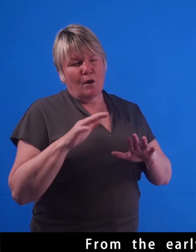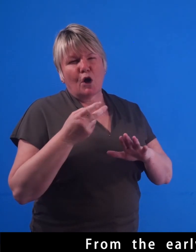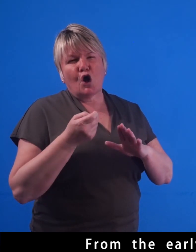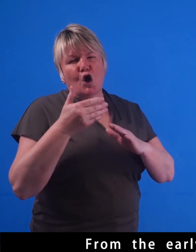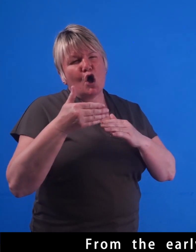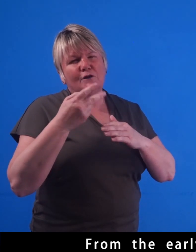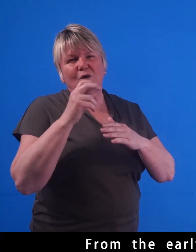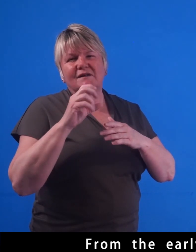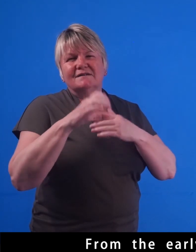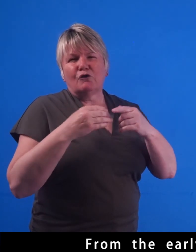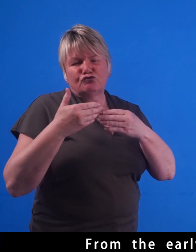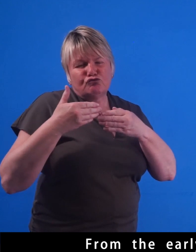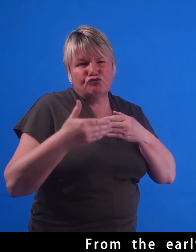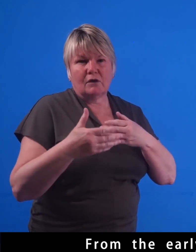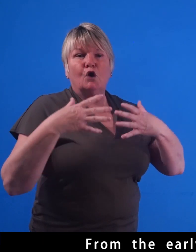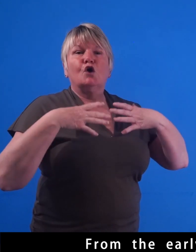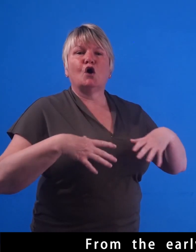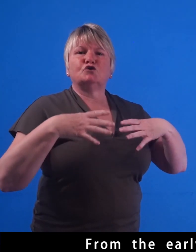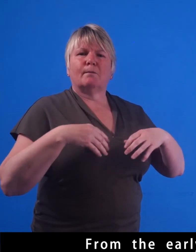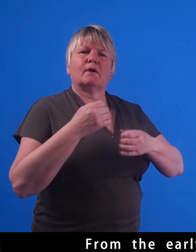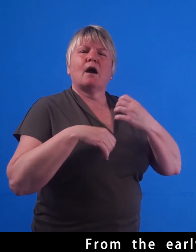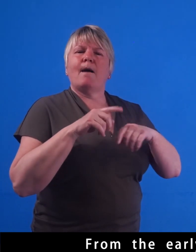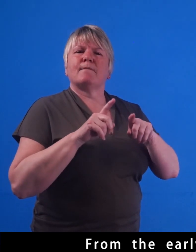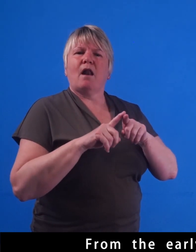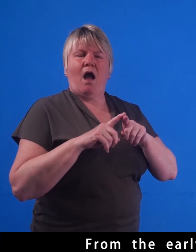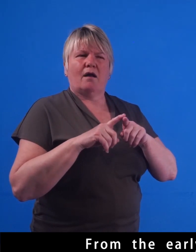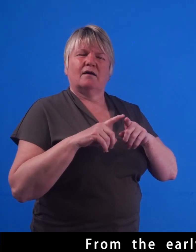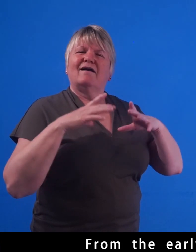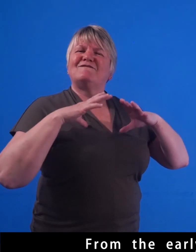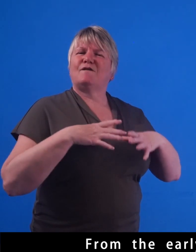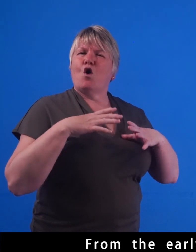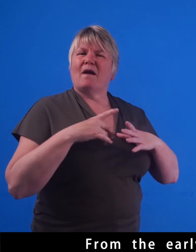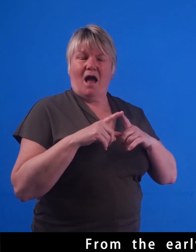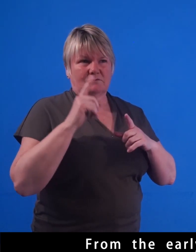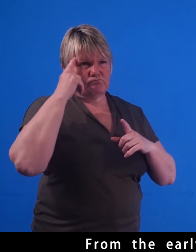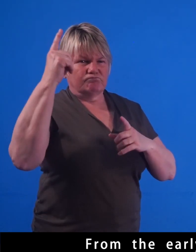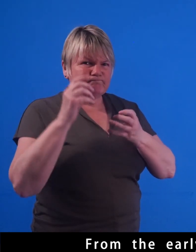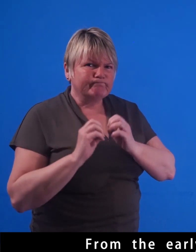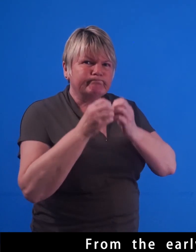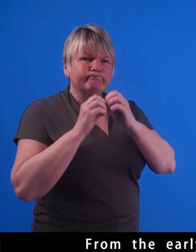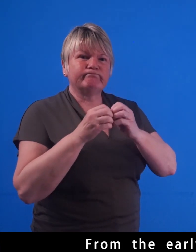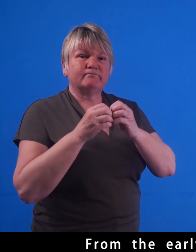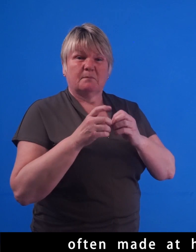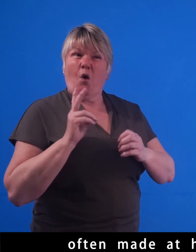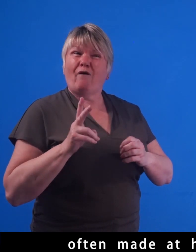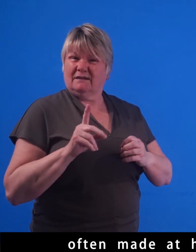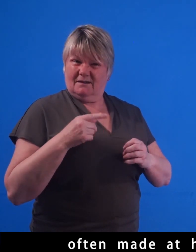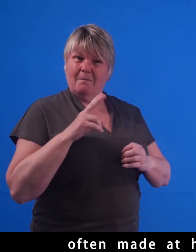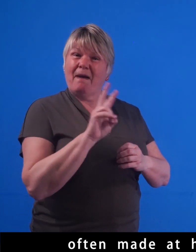From the early 20th century, costumes became more informal and improvised, often made at home